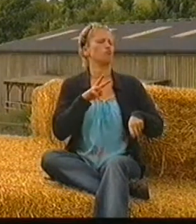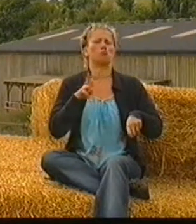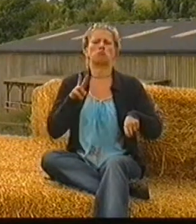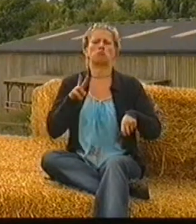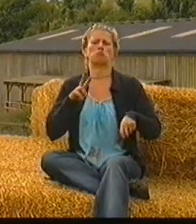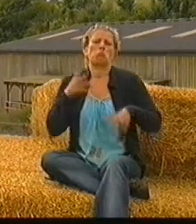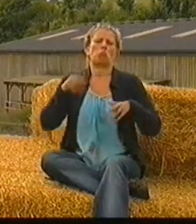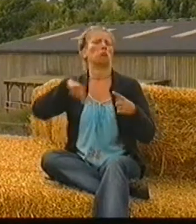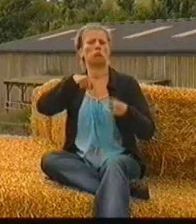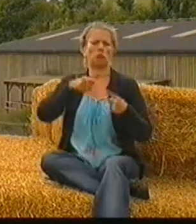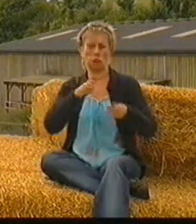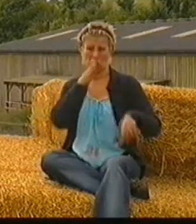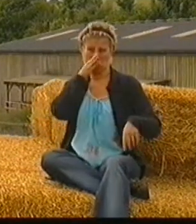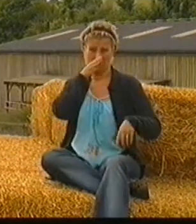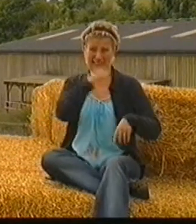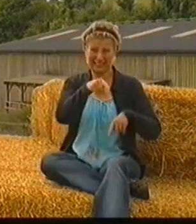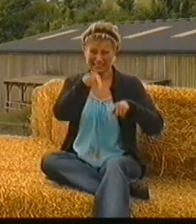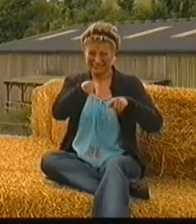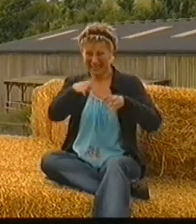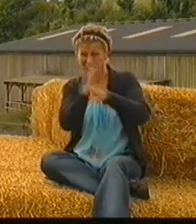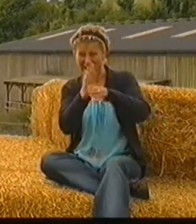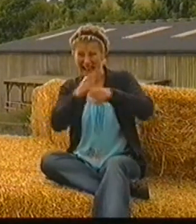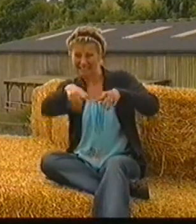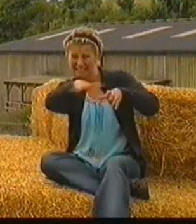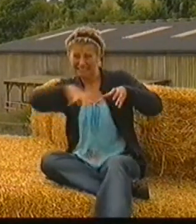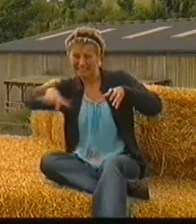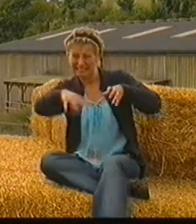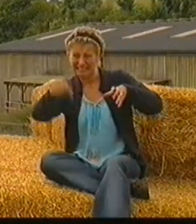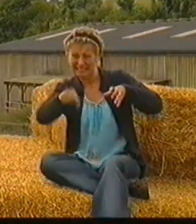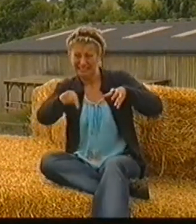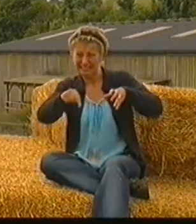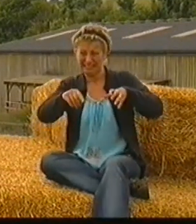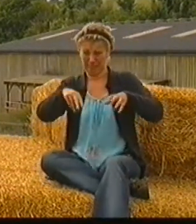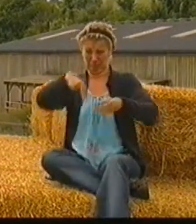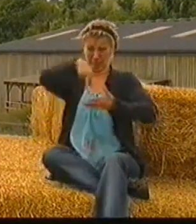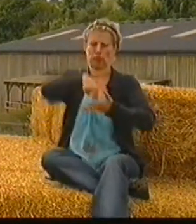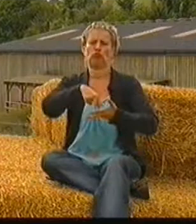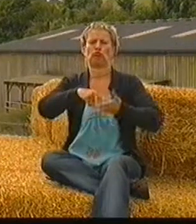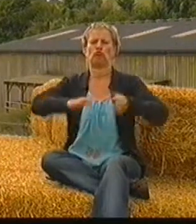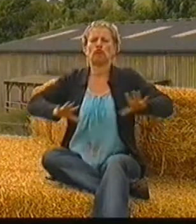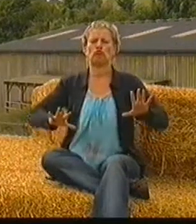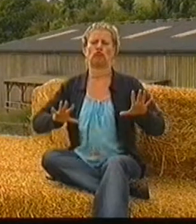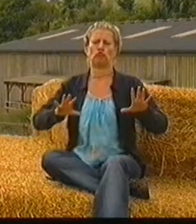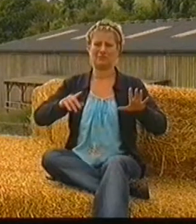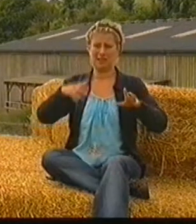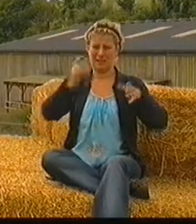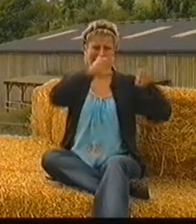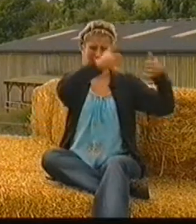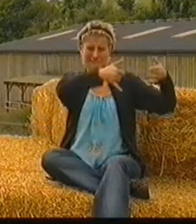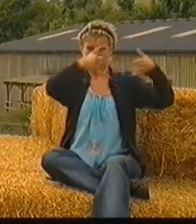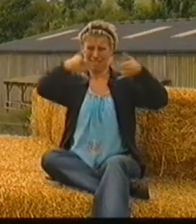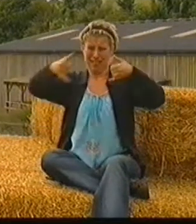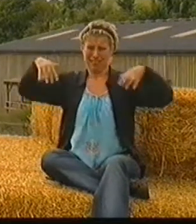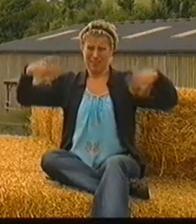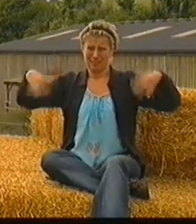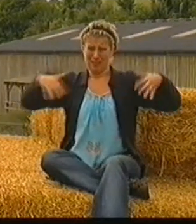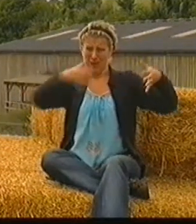steps, the woman paused, looking to right and left. Then she turned and headed straight for the place where Mr. Fox and Badger